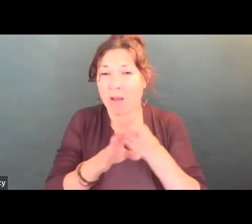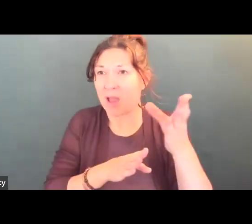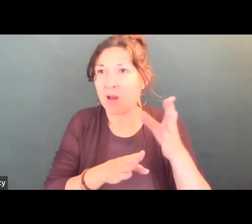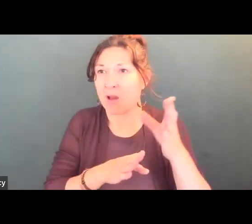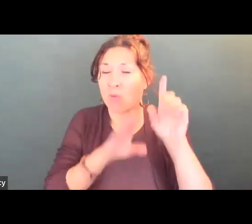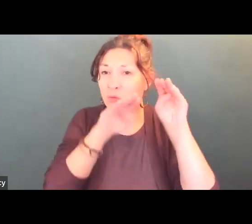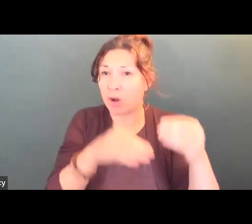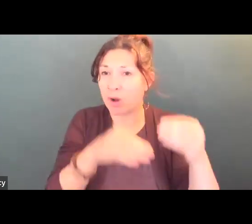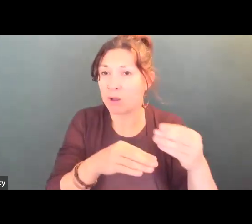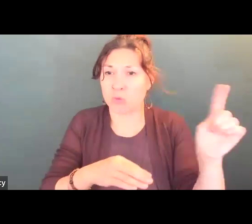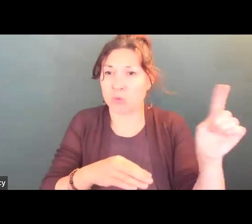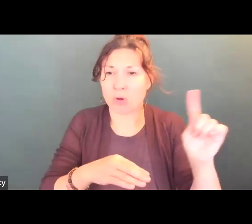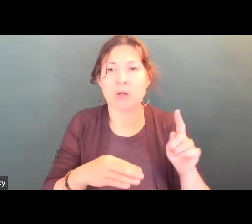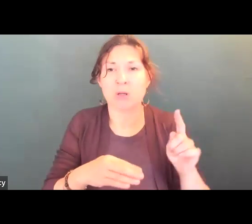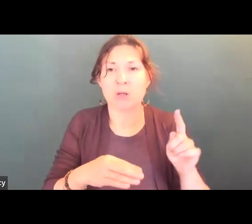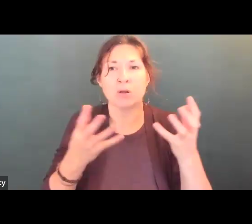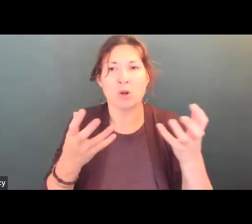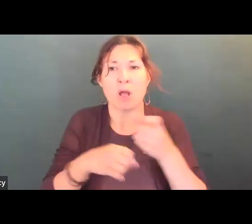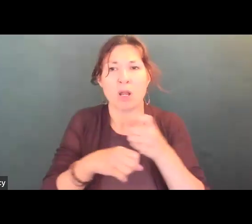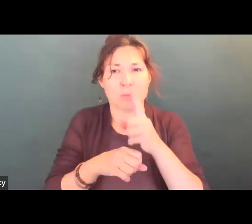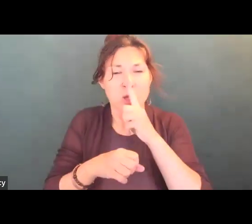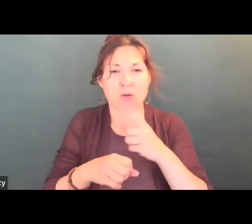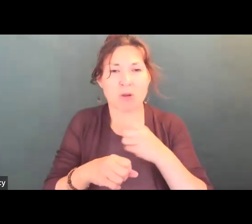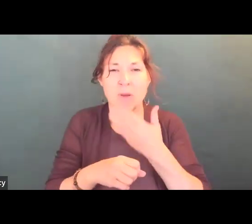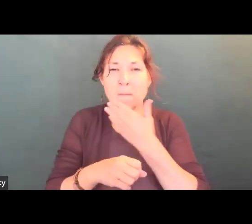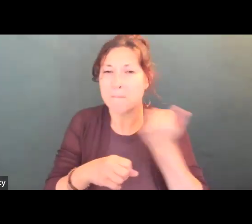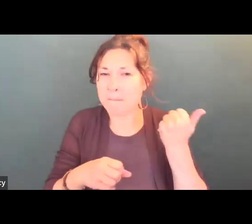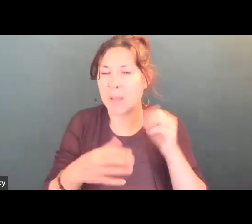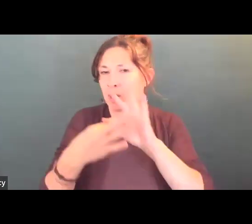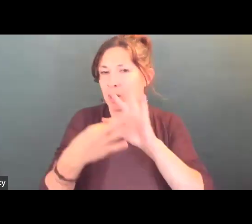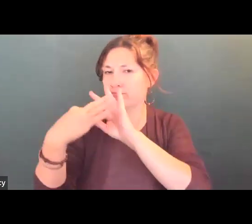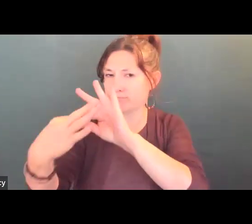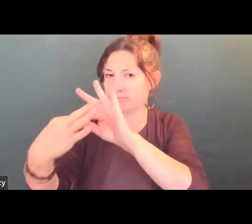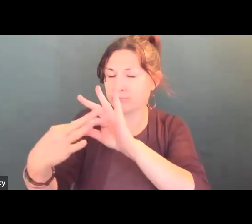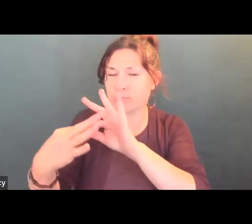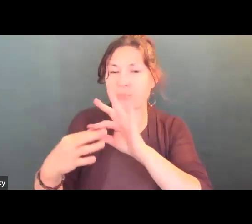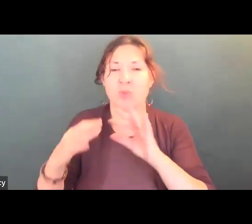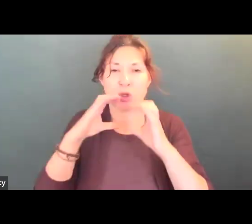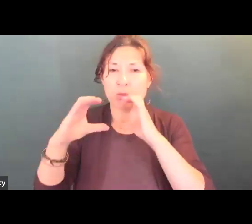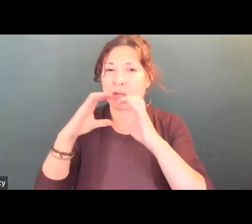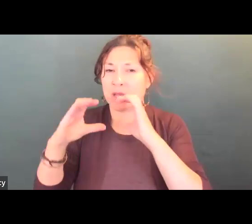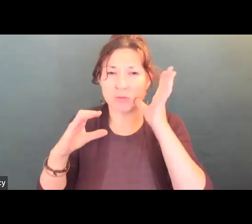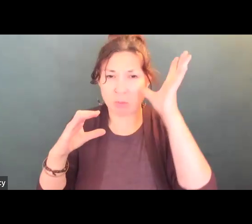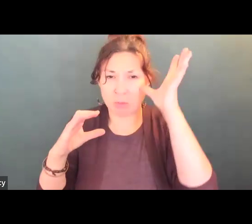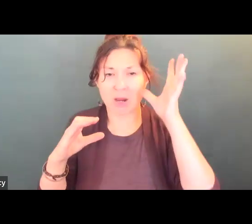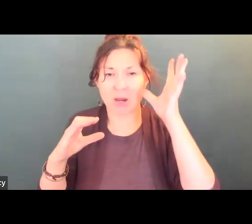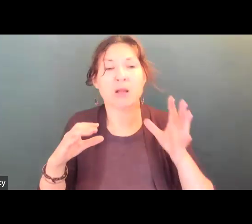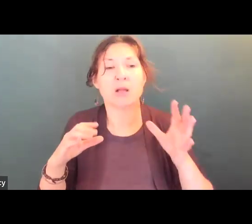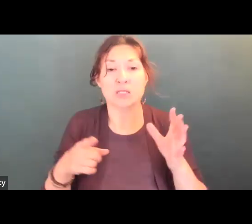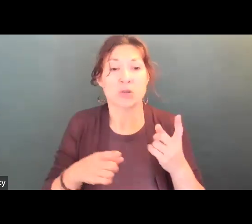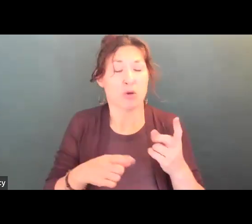committee, is to create engaging family communications. And so that Parent Square is one step in that direction, as is